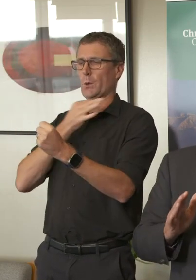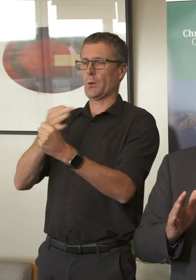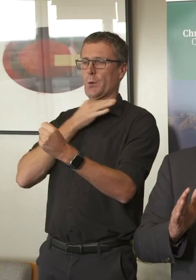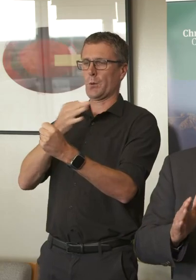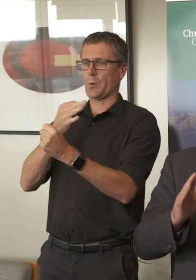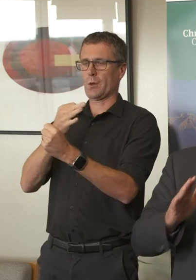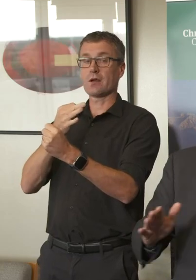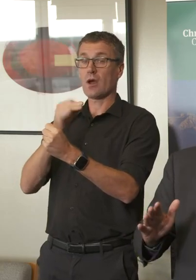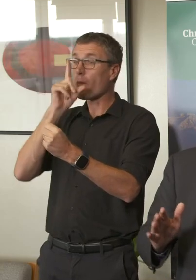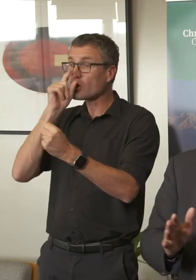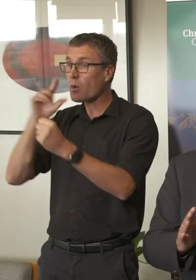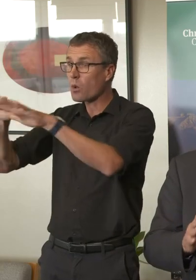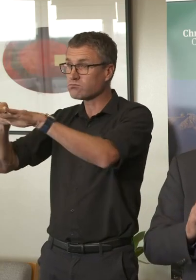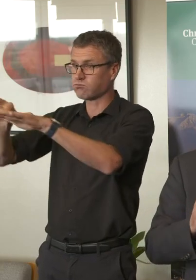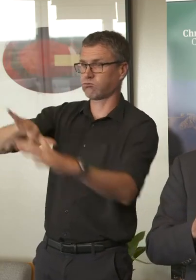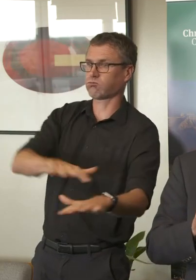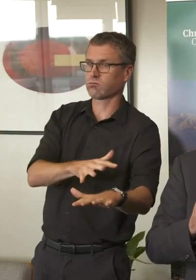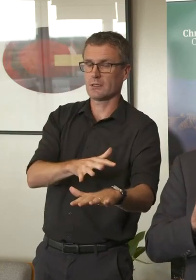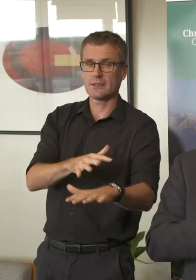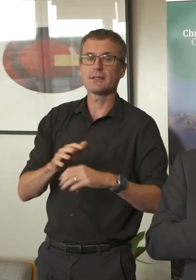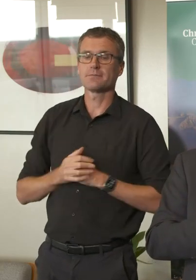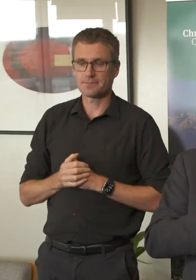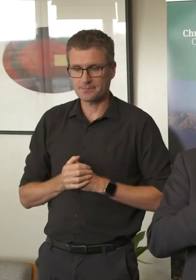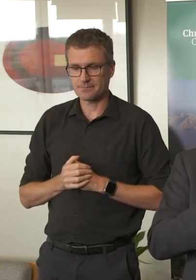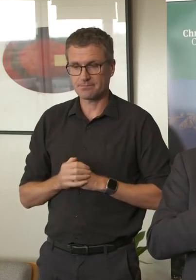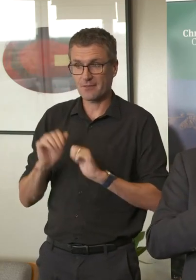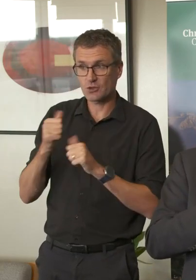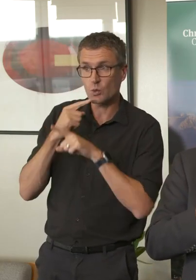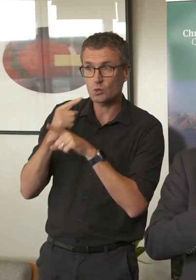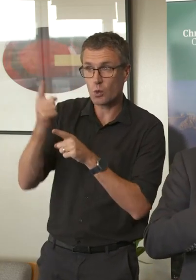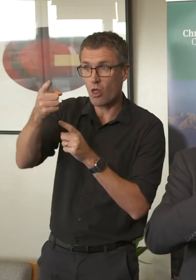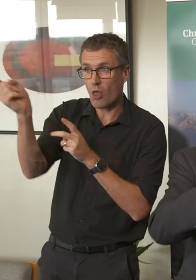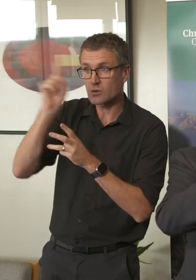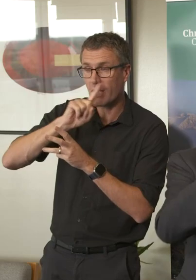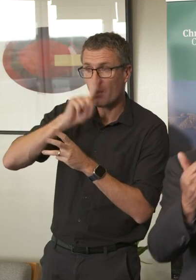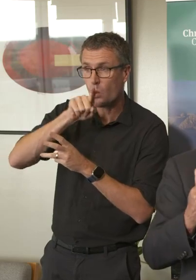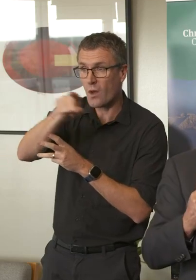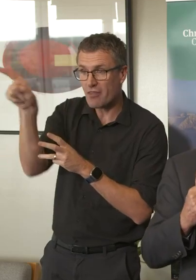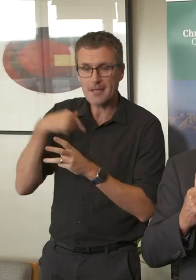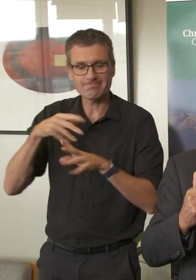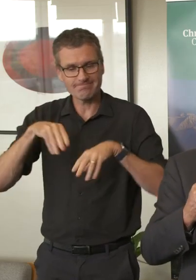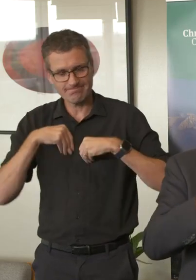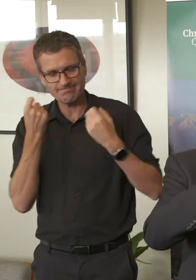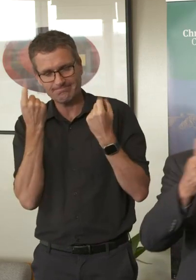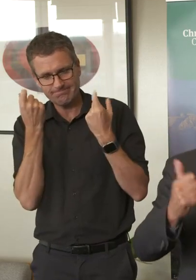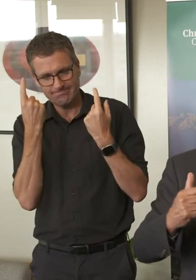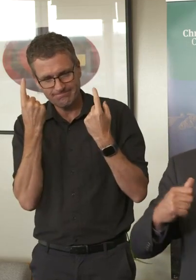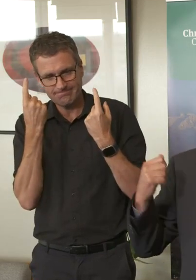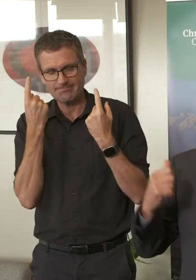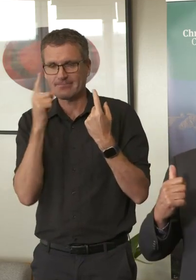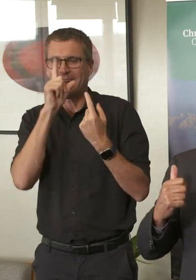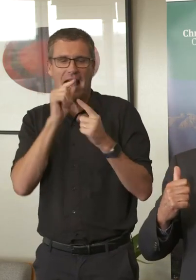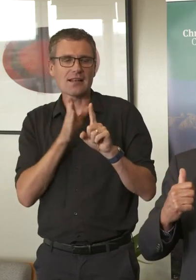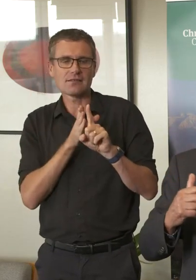there's a very good chance it may slip down the hill. We've talked to them. They're realistic. They know there's other ways that they can get down